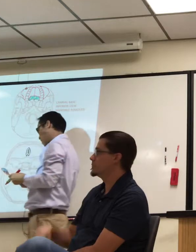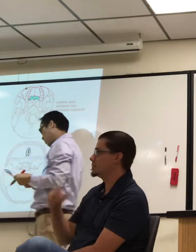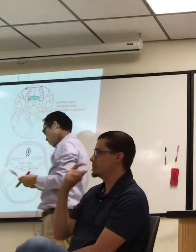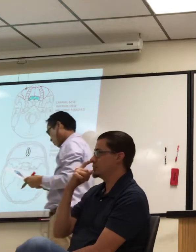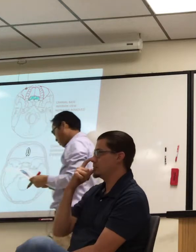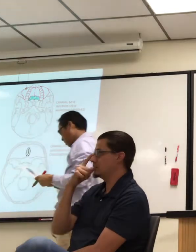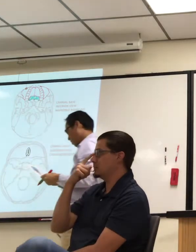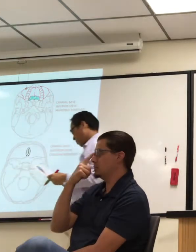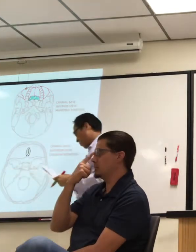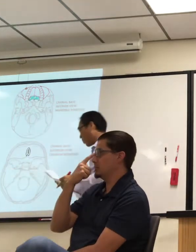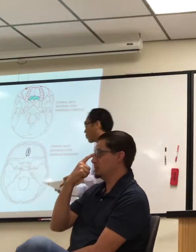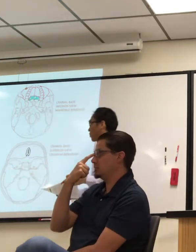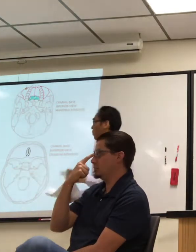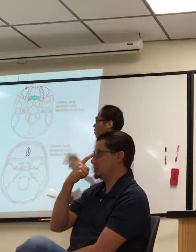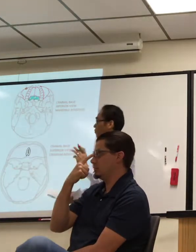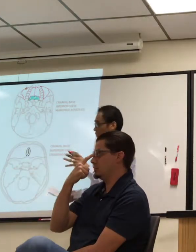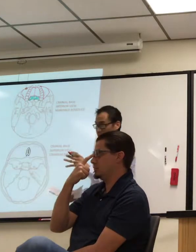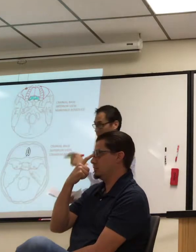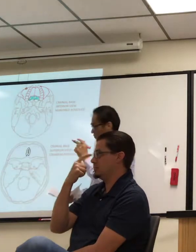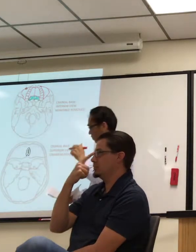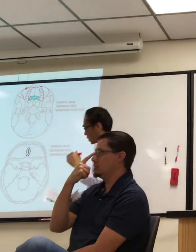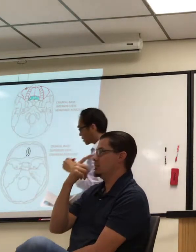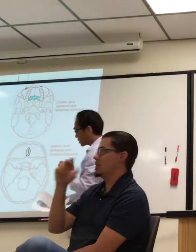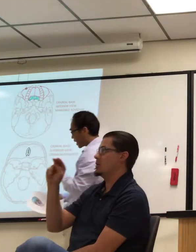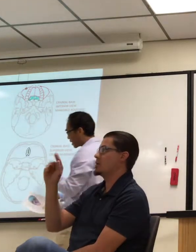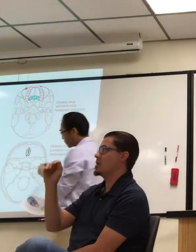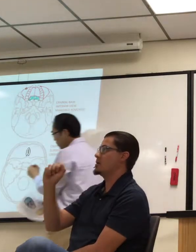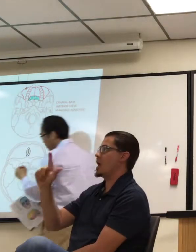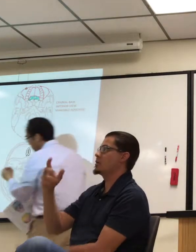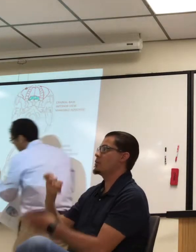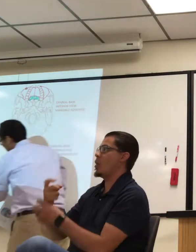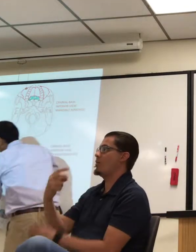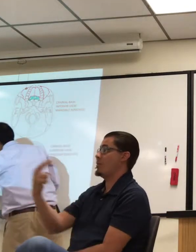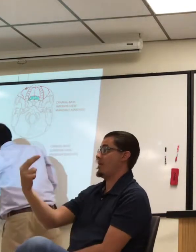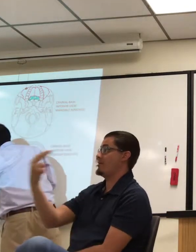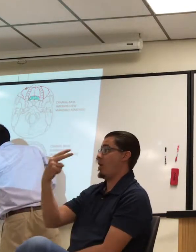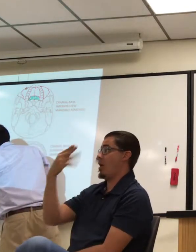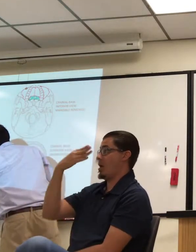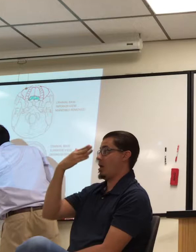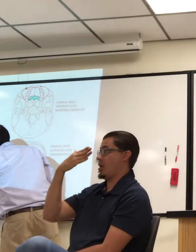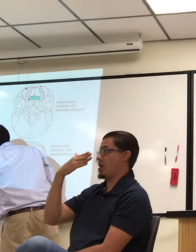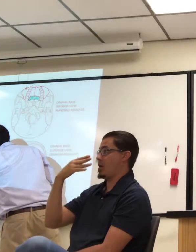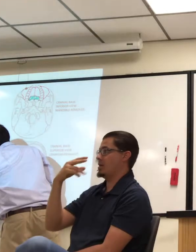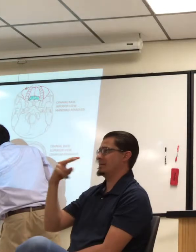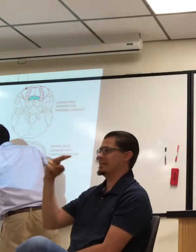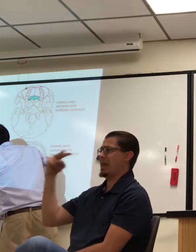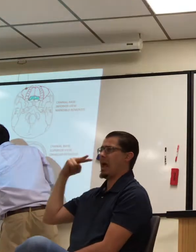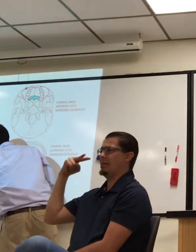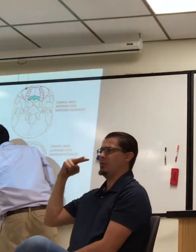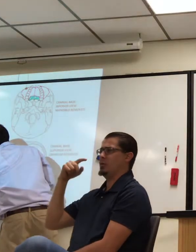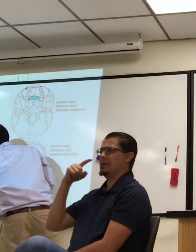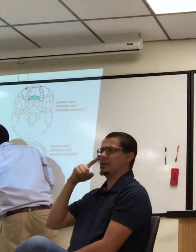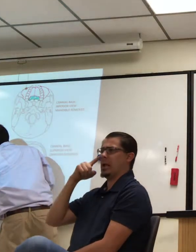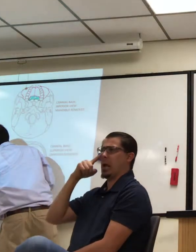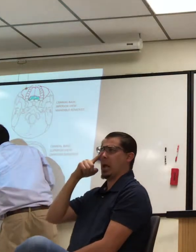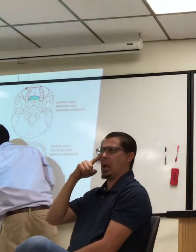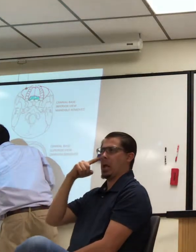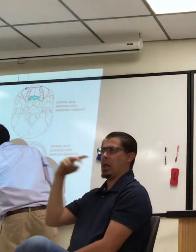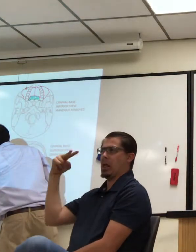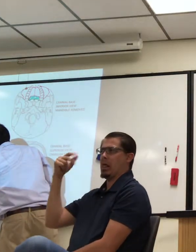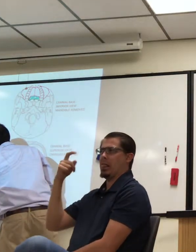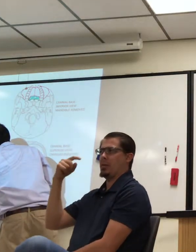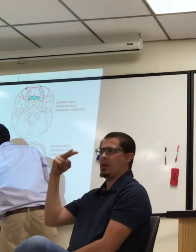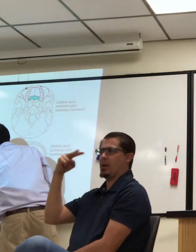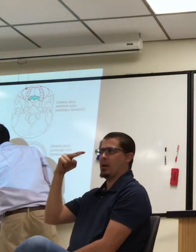There's the nasal bone from the front, and from the side view, you can see a little bit of one right